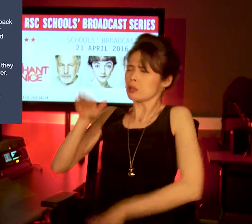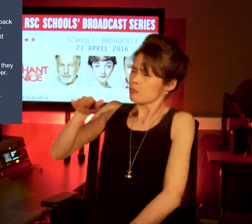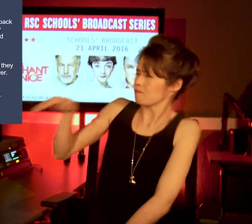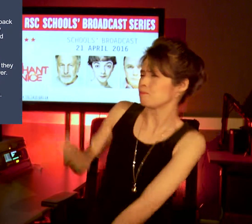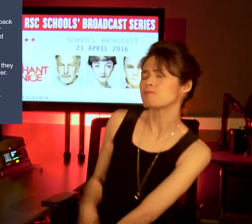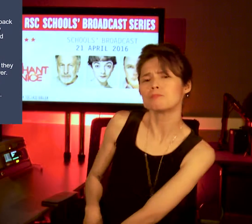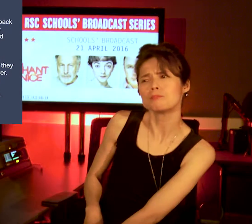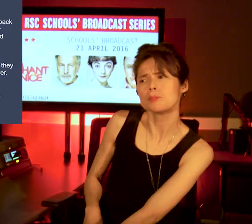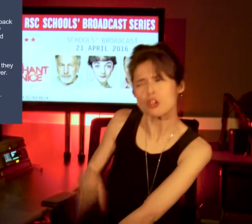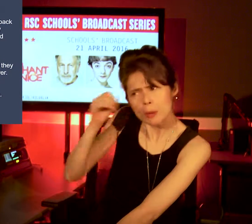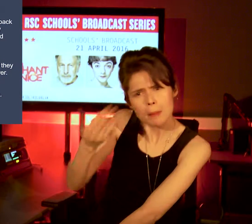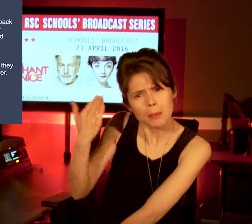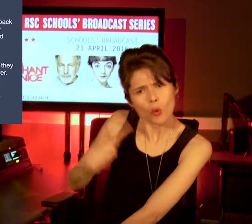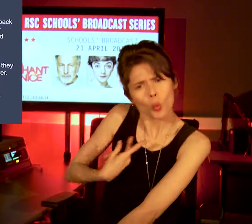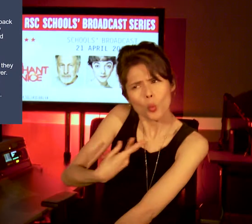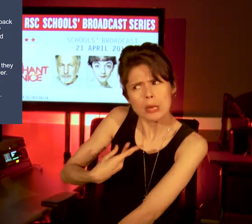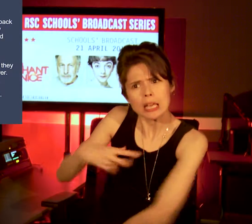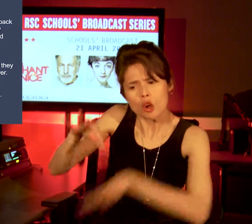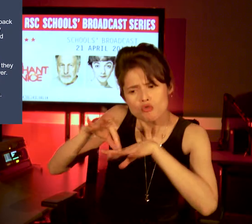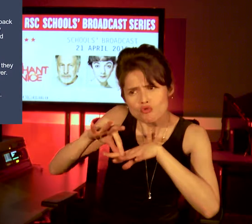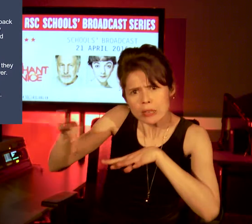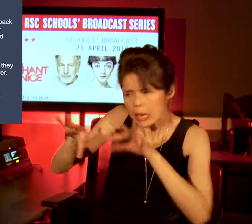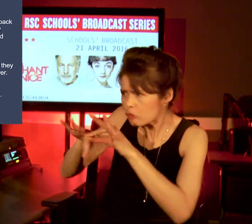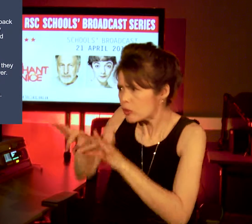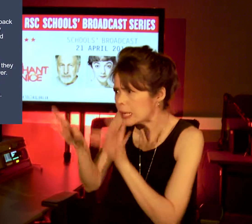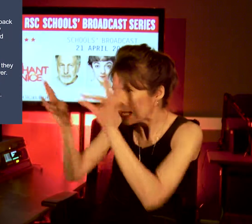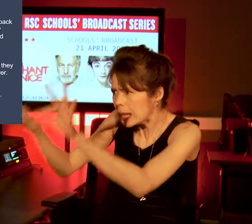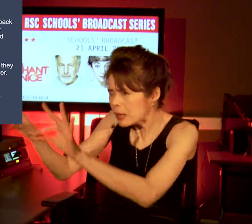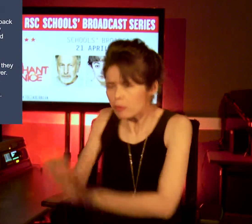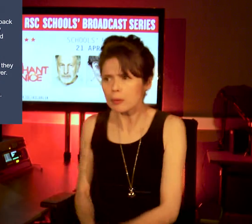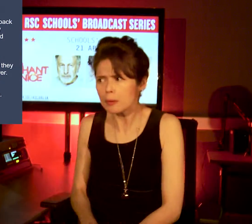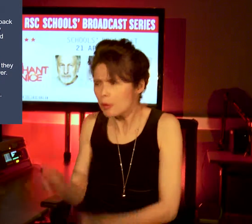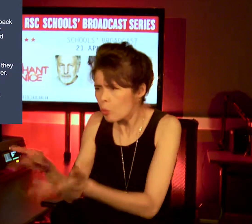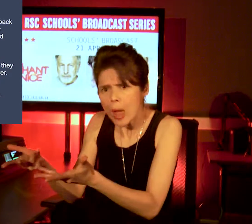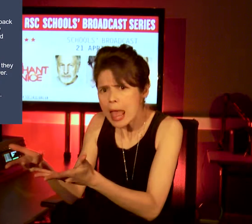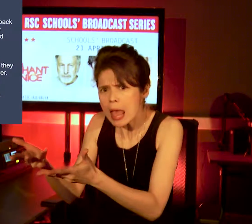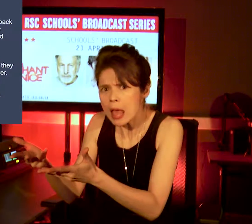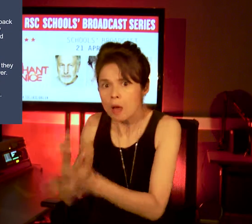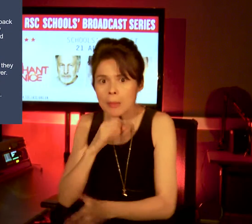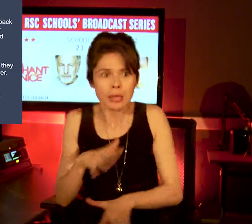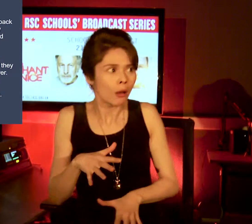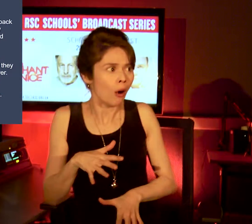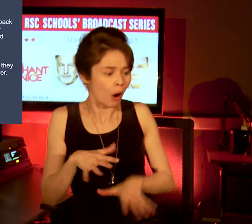They ask the two men about their rings, which they did promise to keep forever.